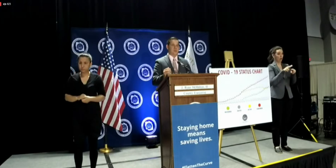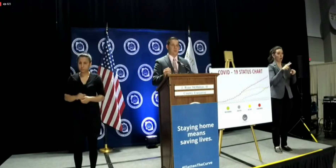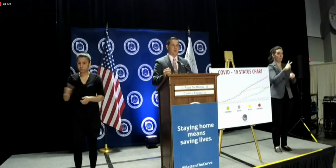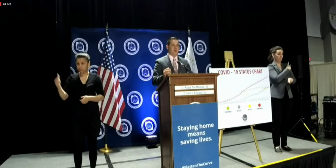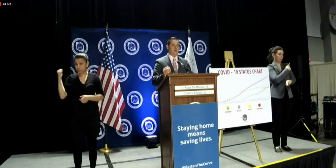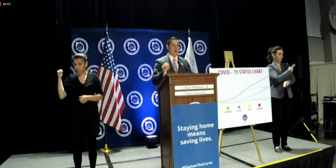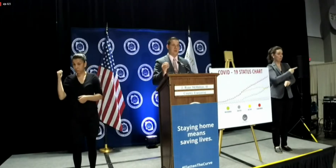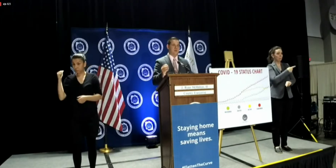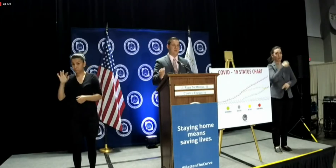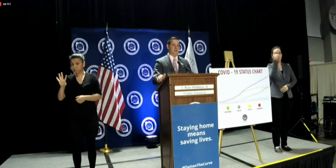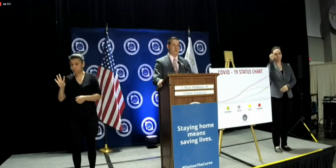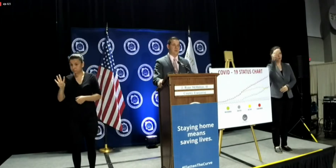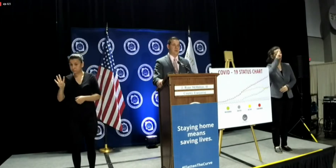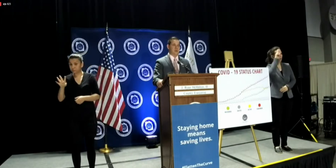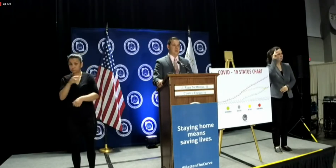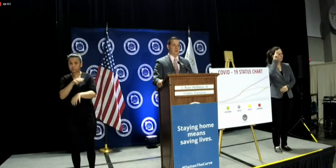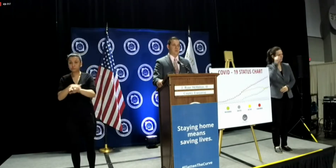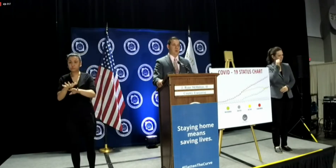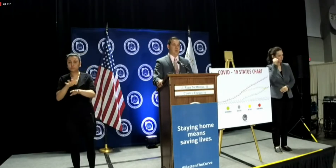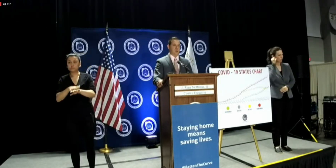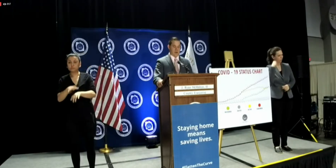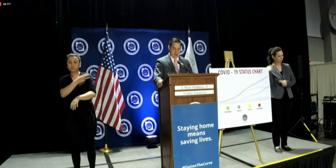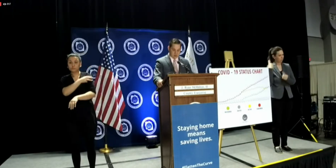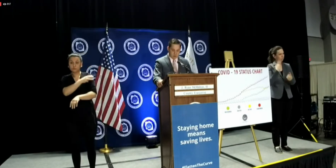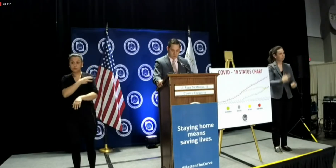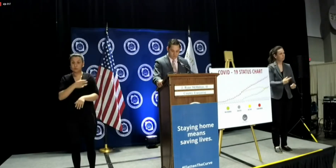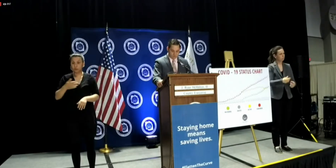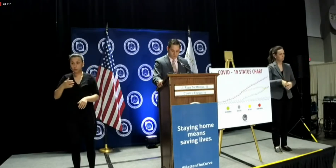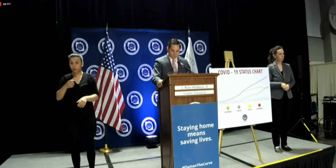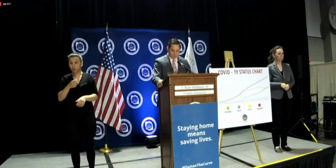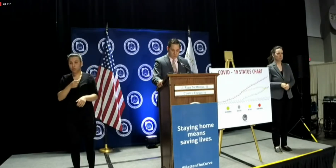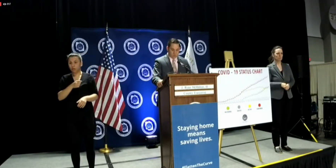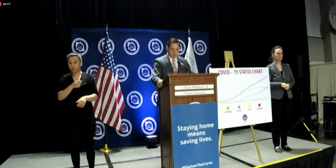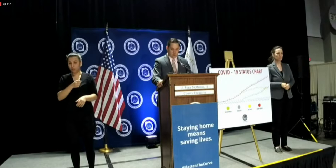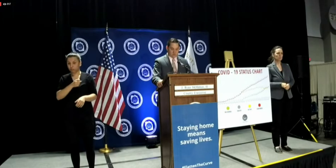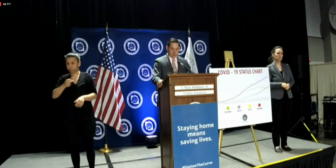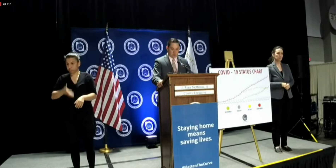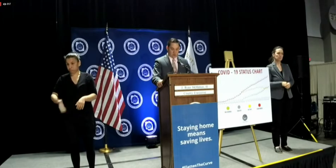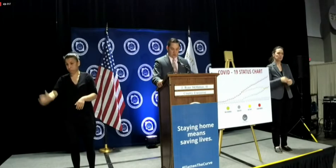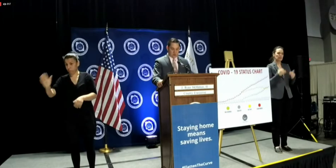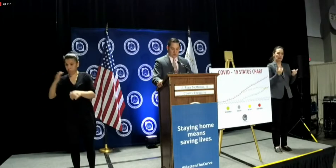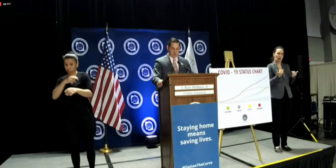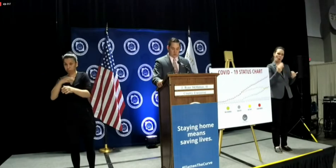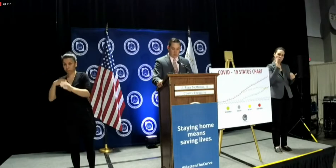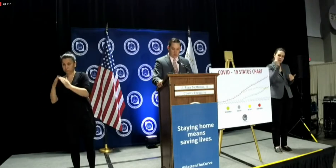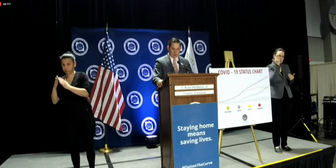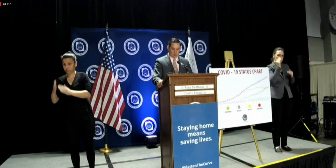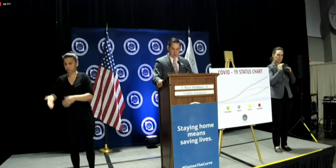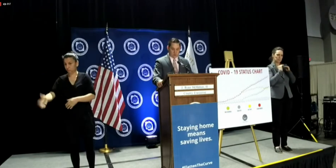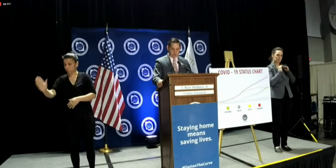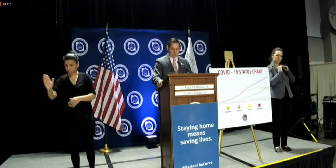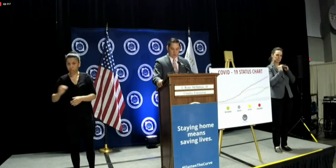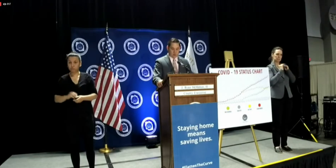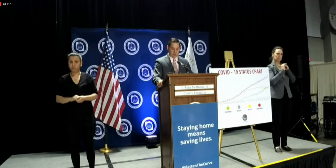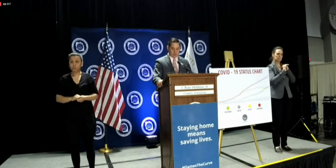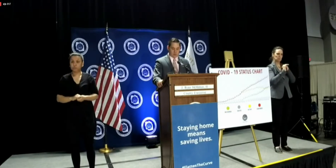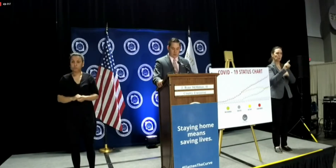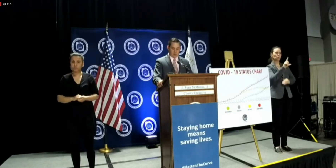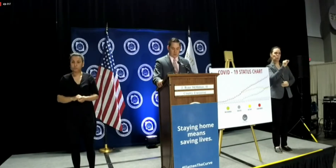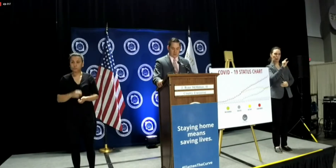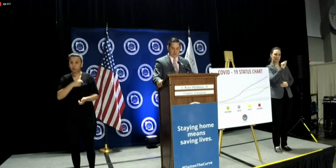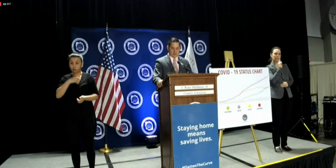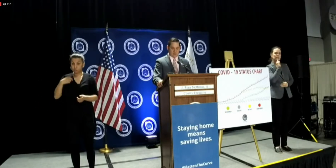percentage standpoint of our active cases, it's right where it has been. We have 20 individuals who are critical. This